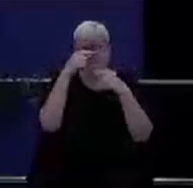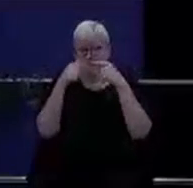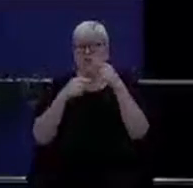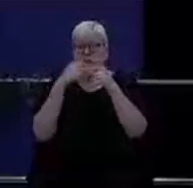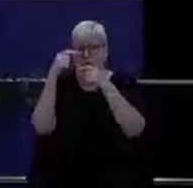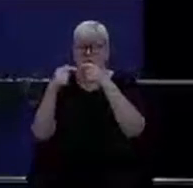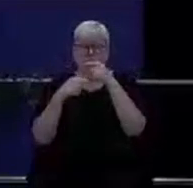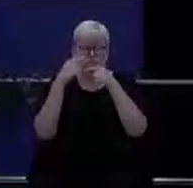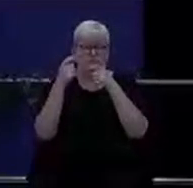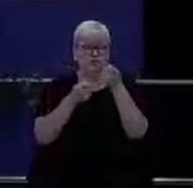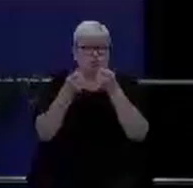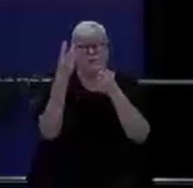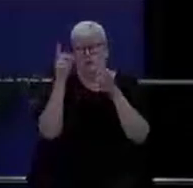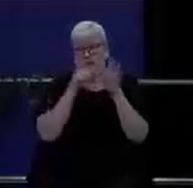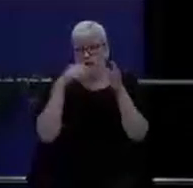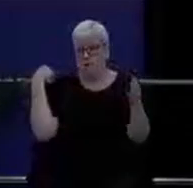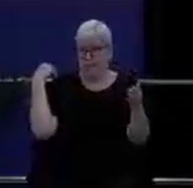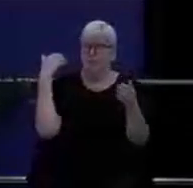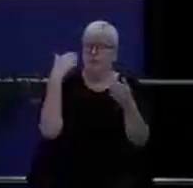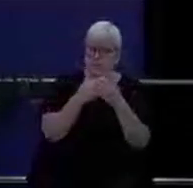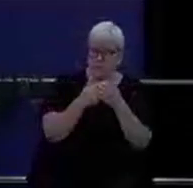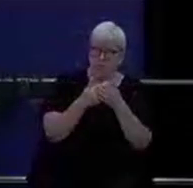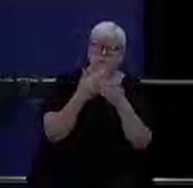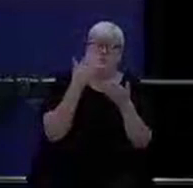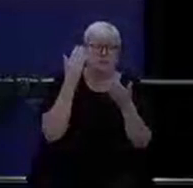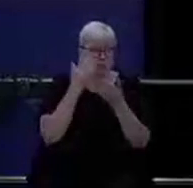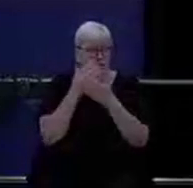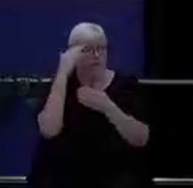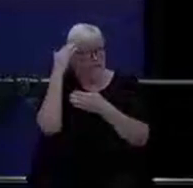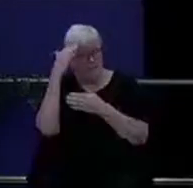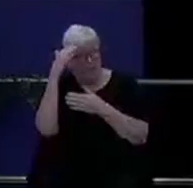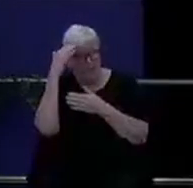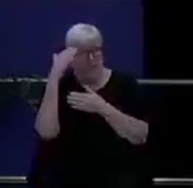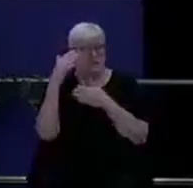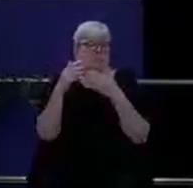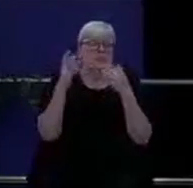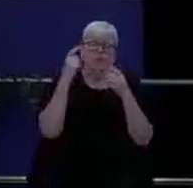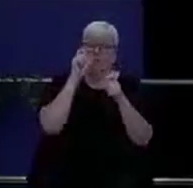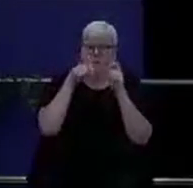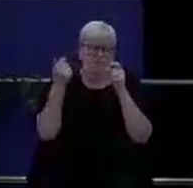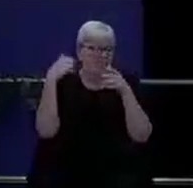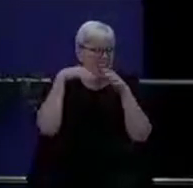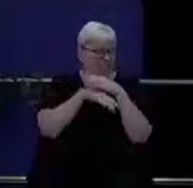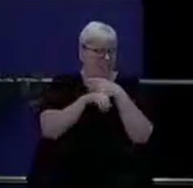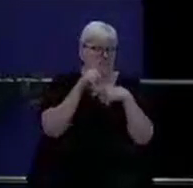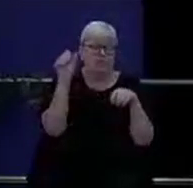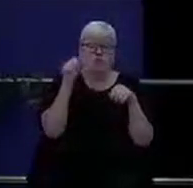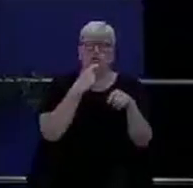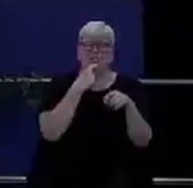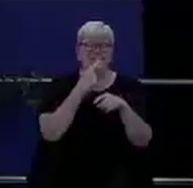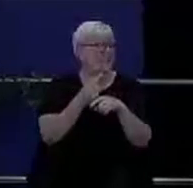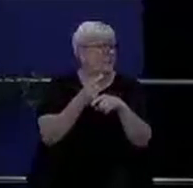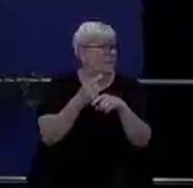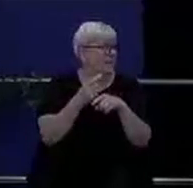and well, for 3 years we've run it, and there's a theme, and people enter. It should say on there when